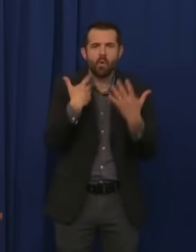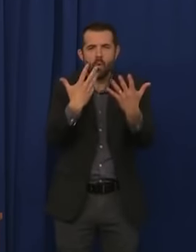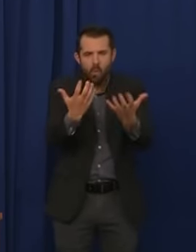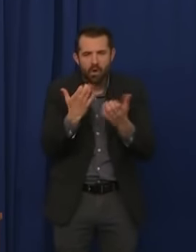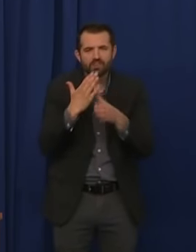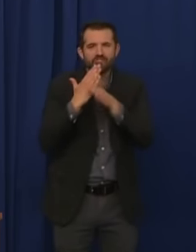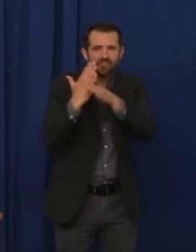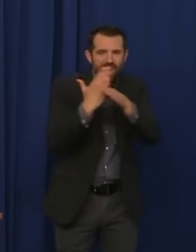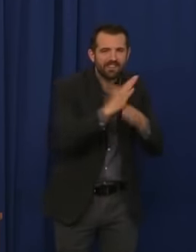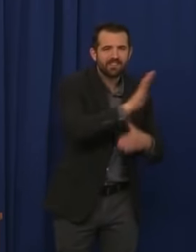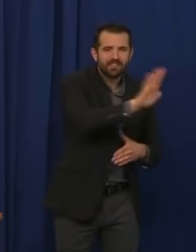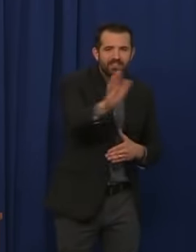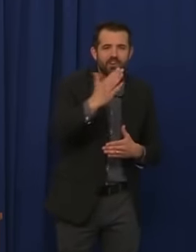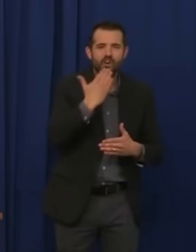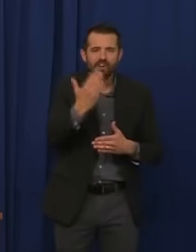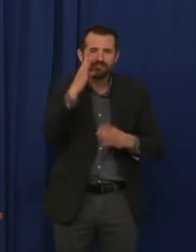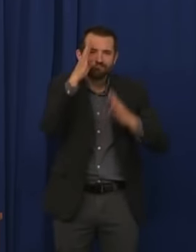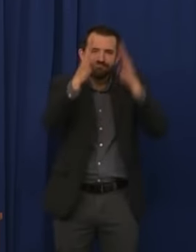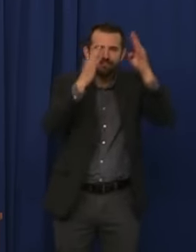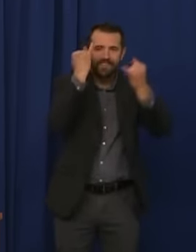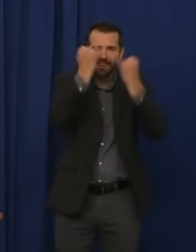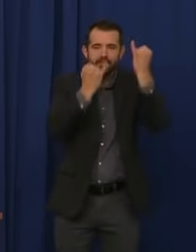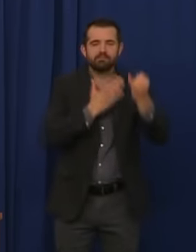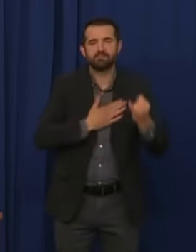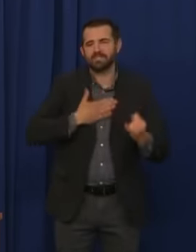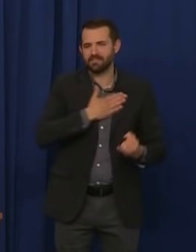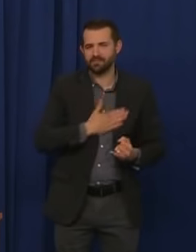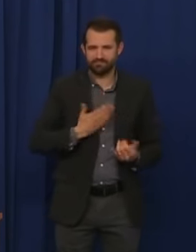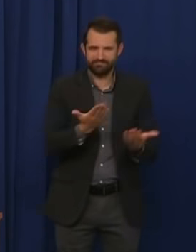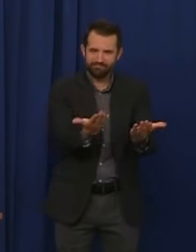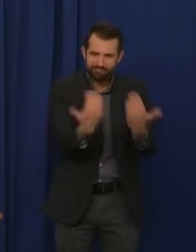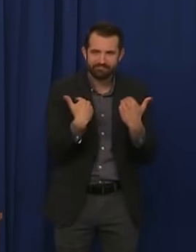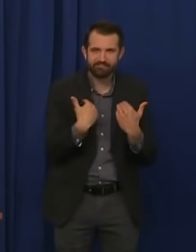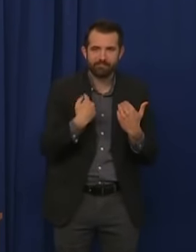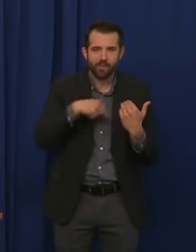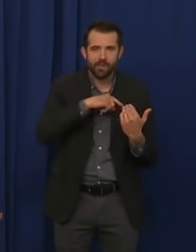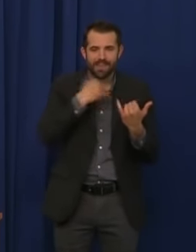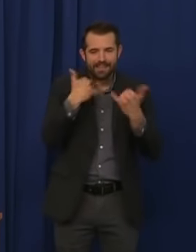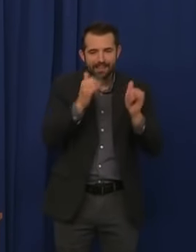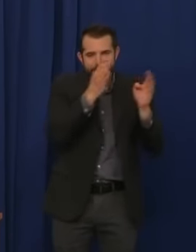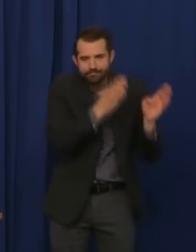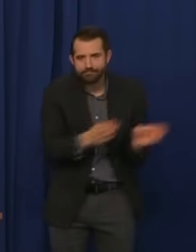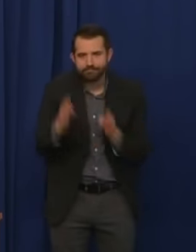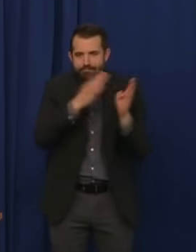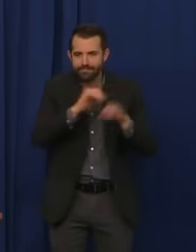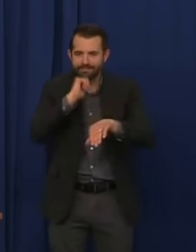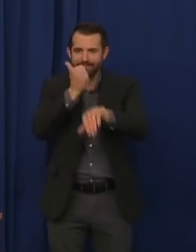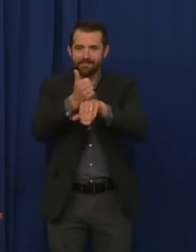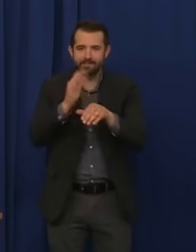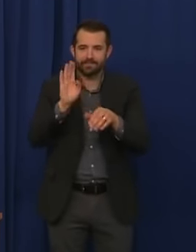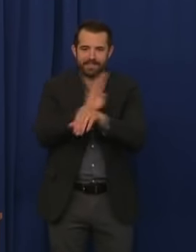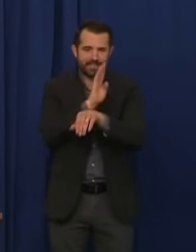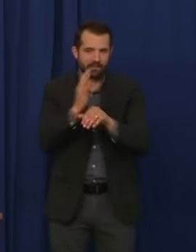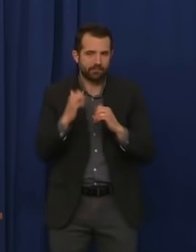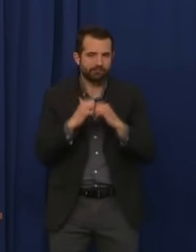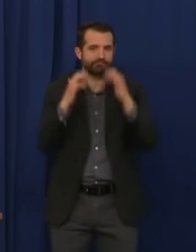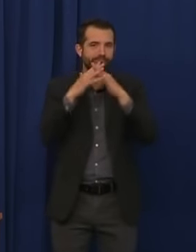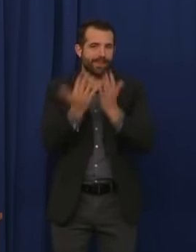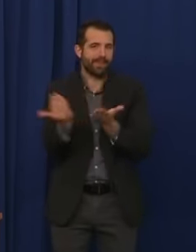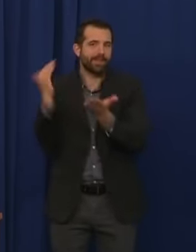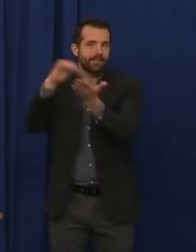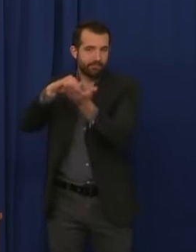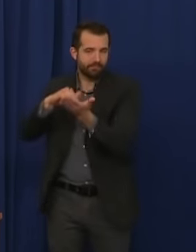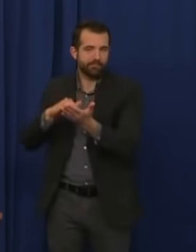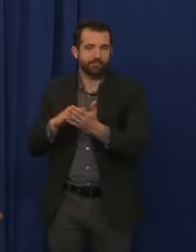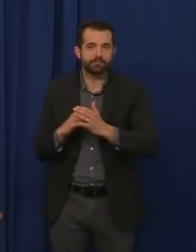good ideas. While we plan on how to reopen business and activities of all sorts, and while we dream